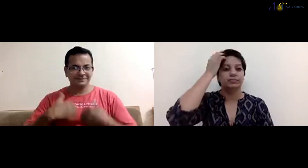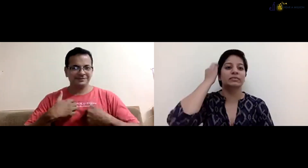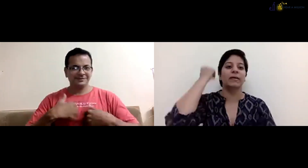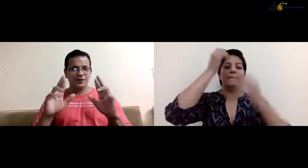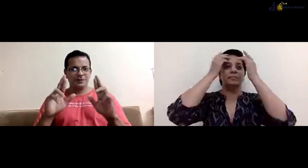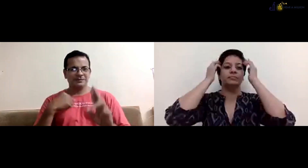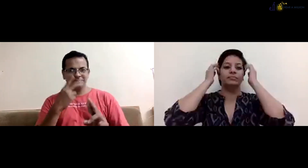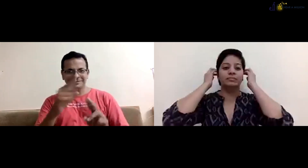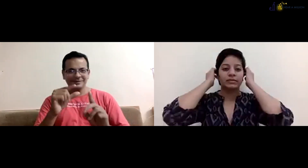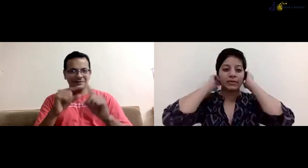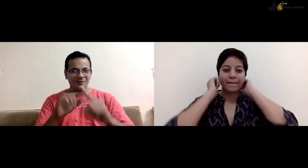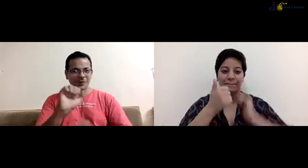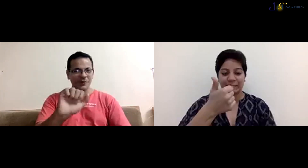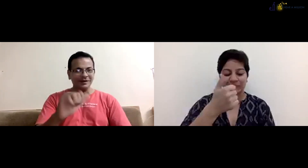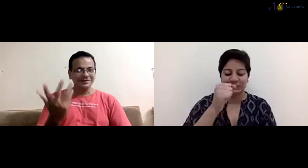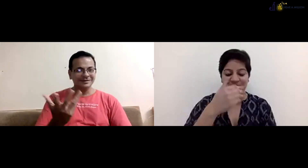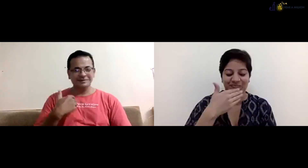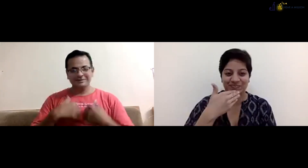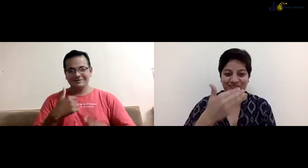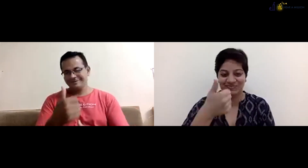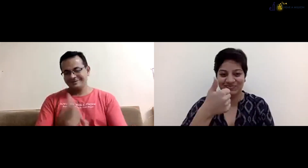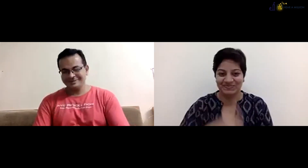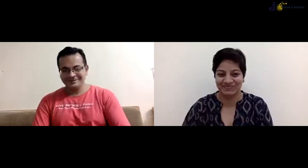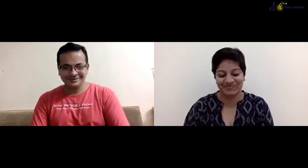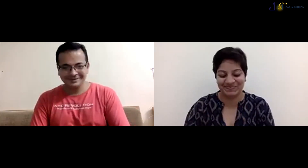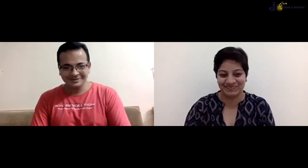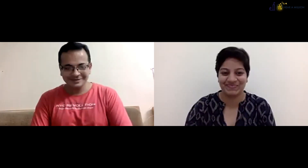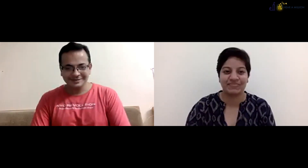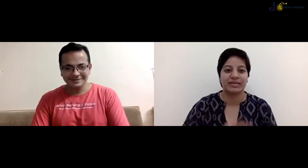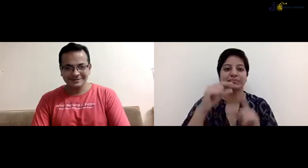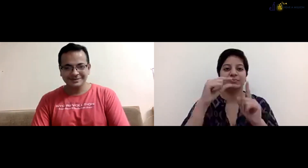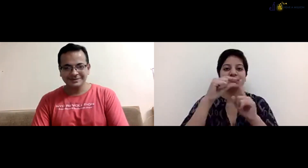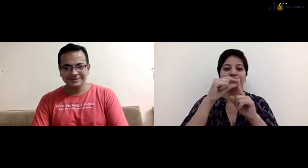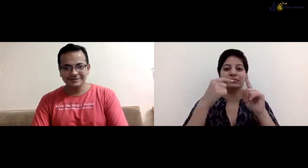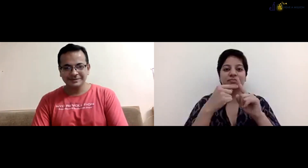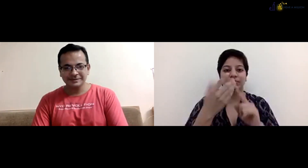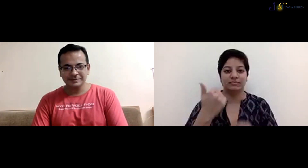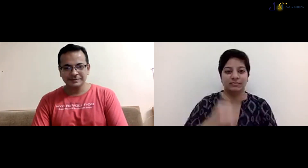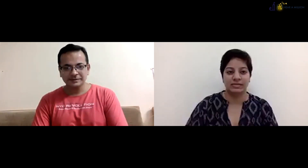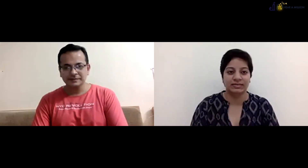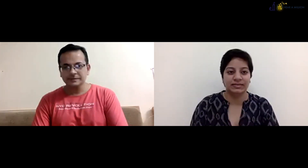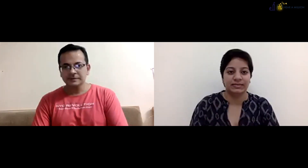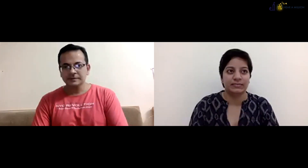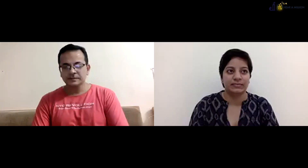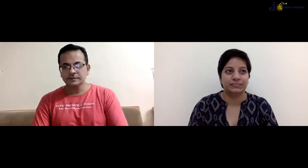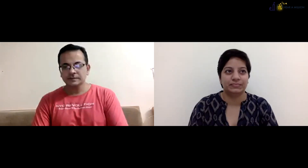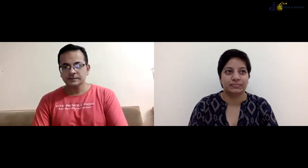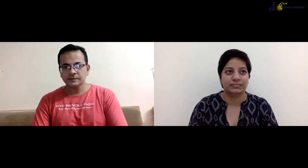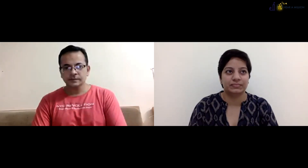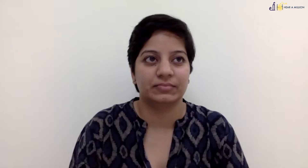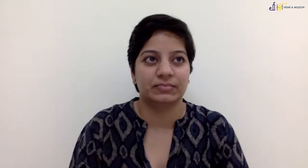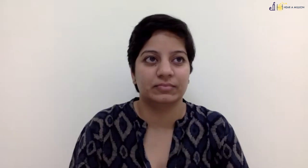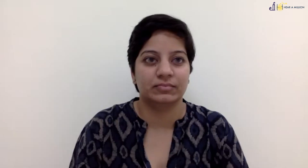would like to see your presentation. I'm very interested to see your PPT. Thank you. Thank you. So